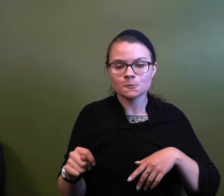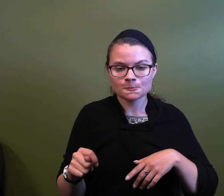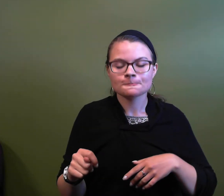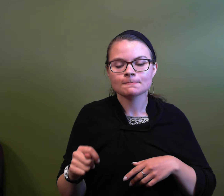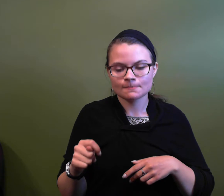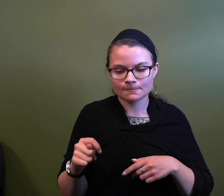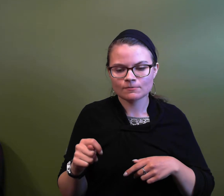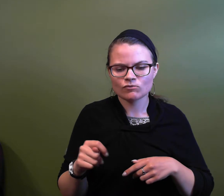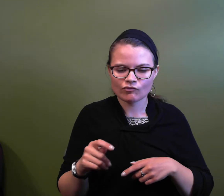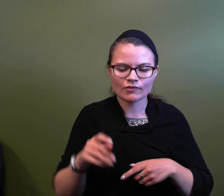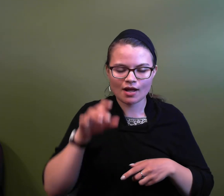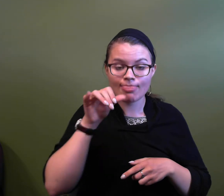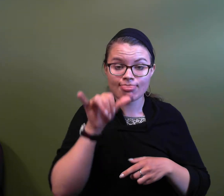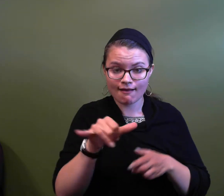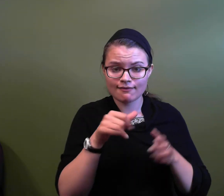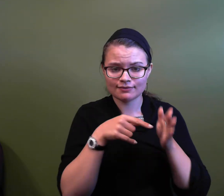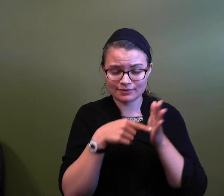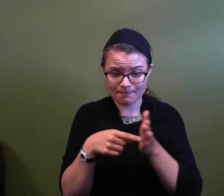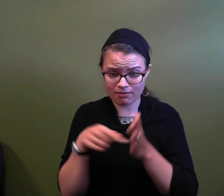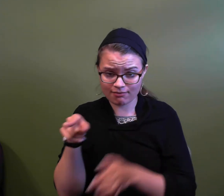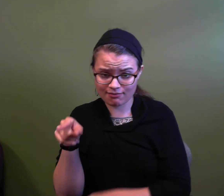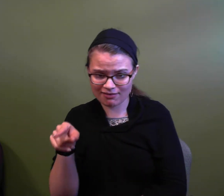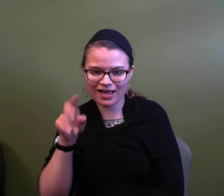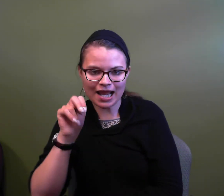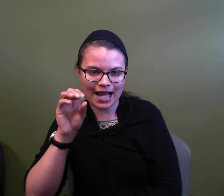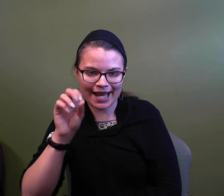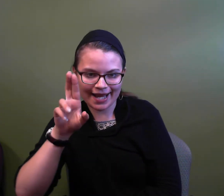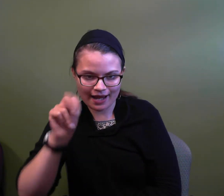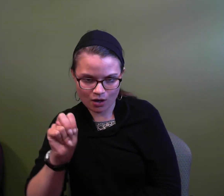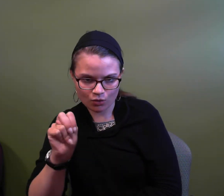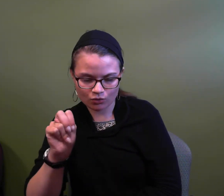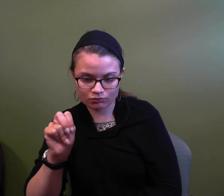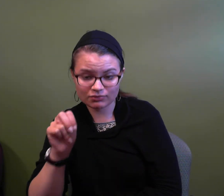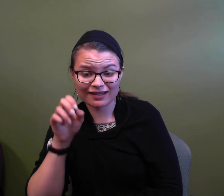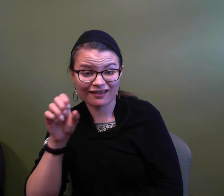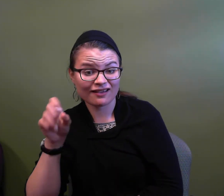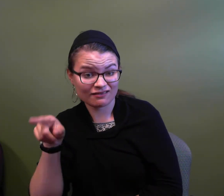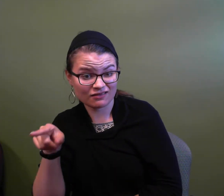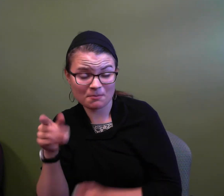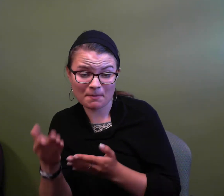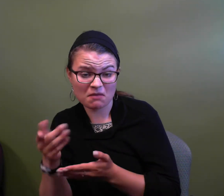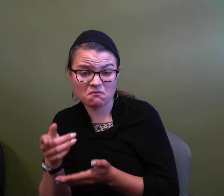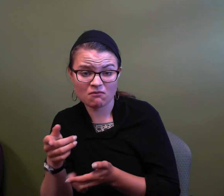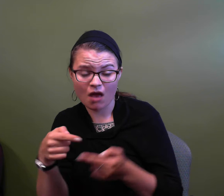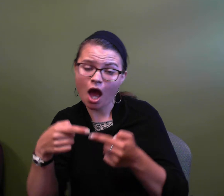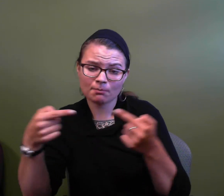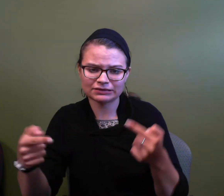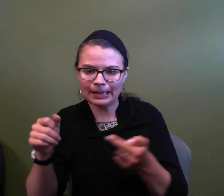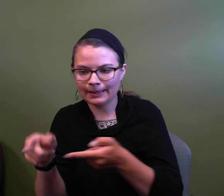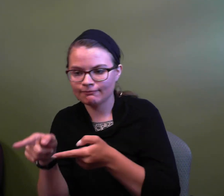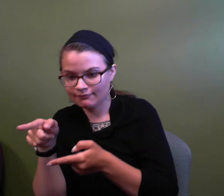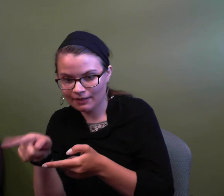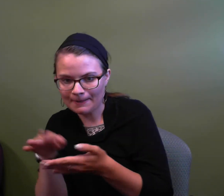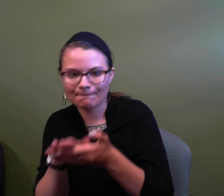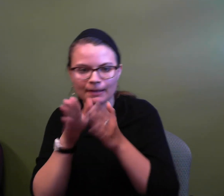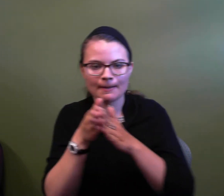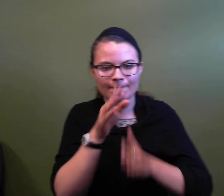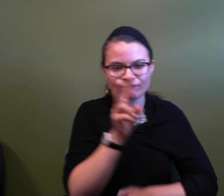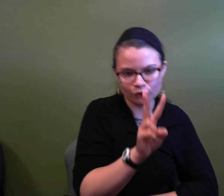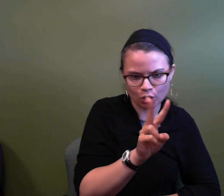development is the noun. It can turn into develop or developing. You can also change things into adjectives. So if,